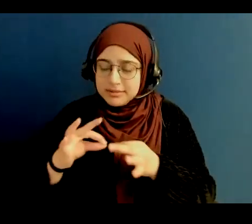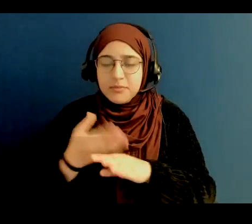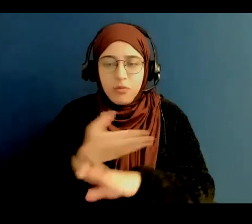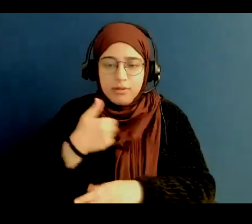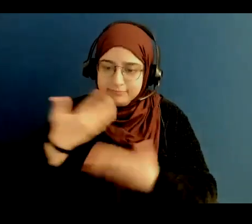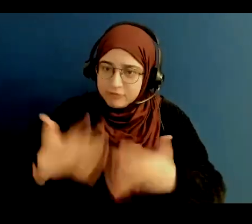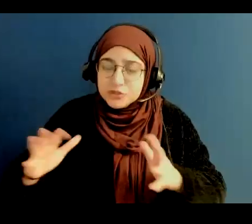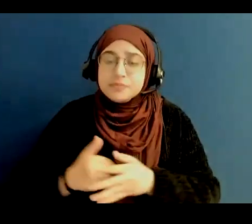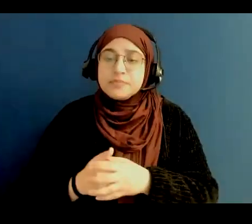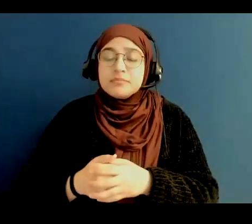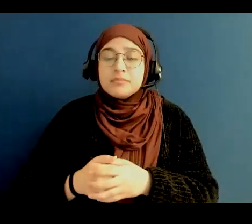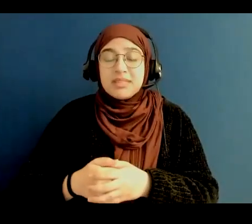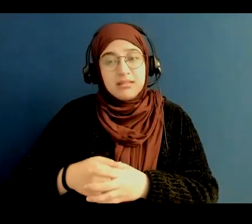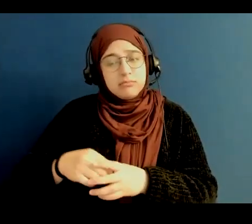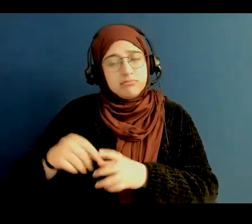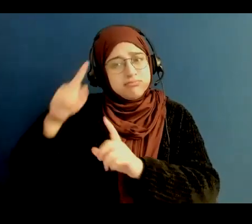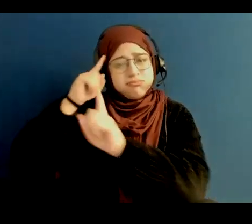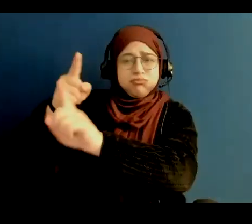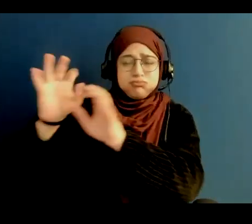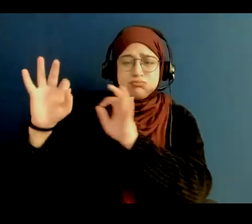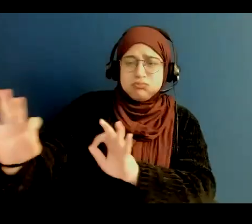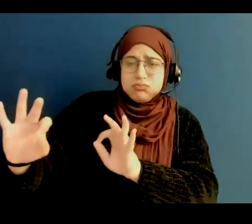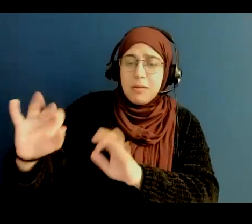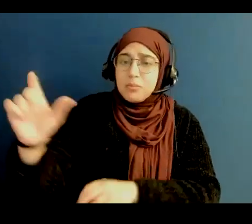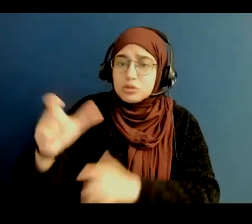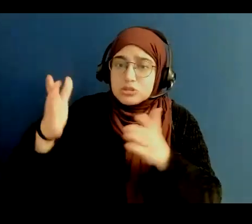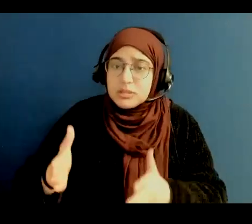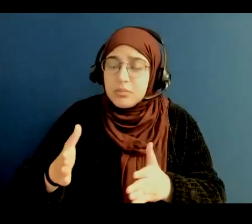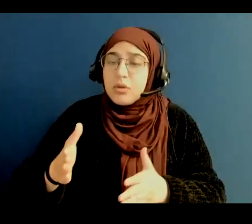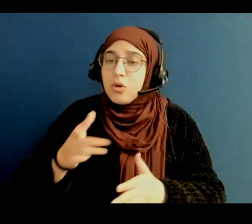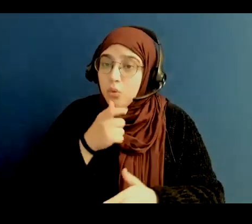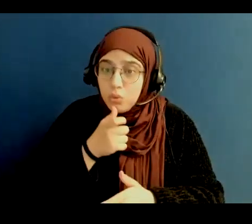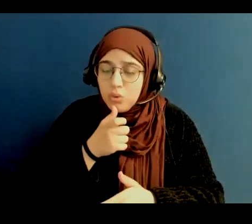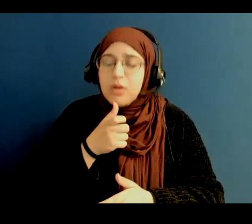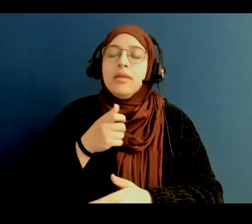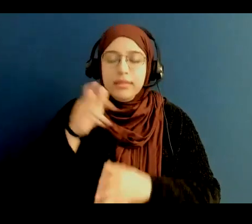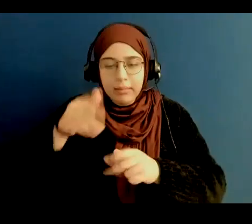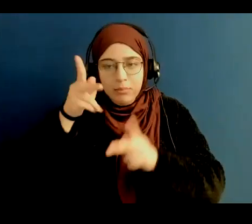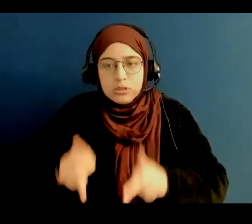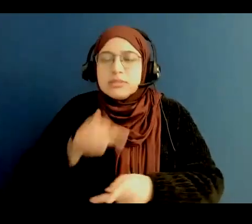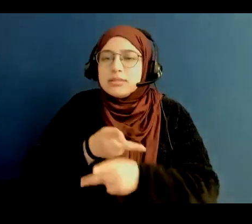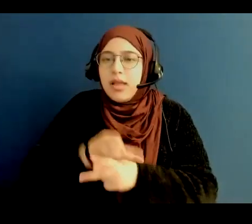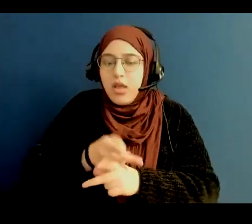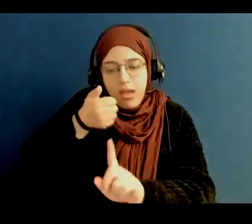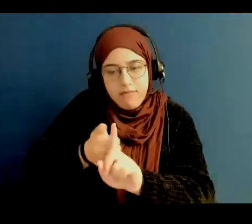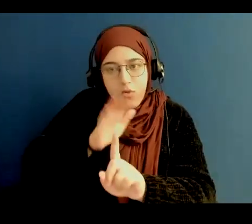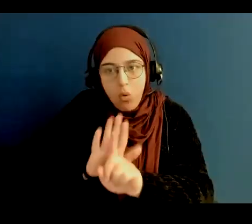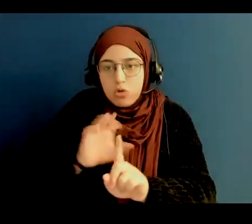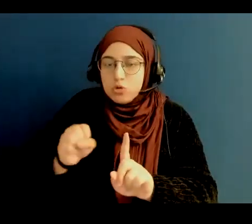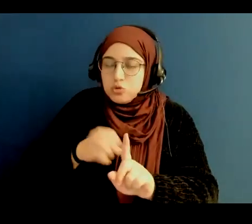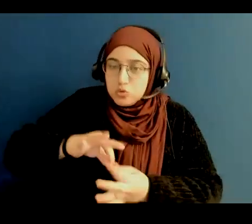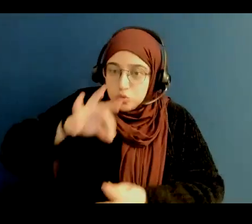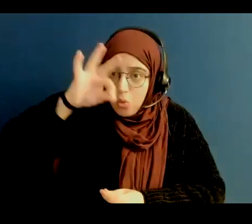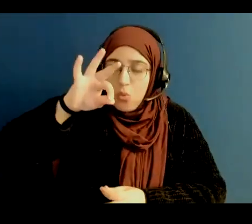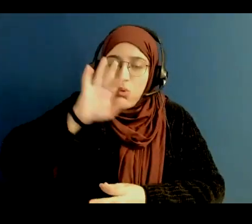Muslim that takes care of their soul, of the mind, and of their body. So what they do is they make sure they pray,